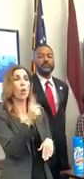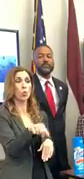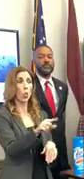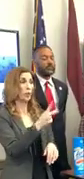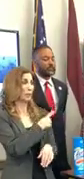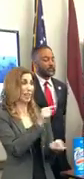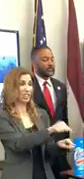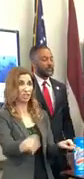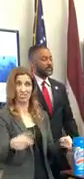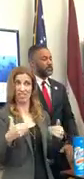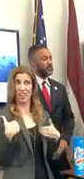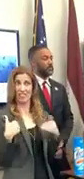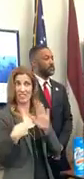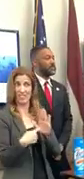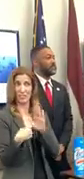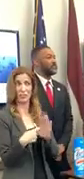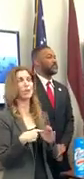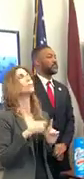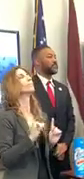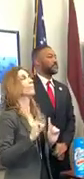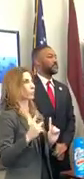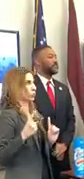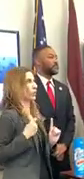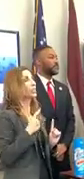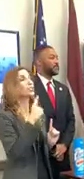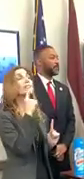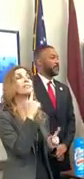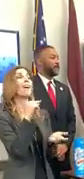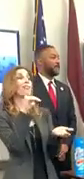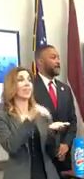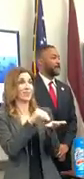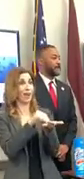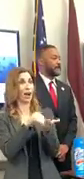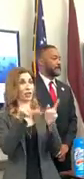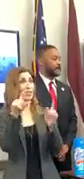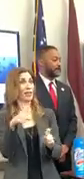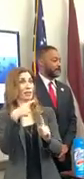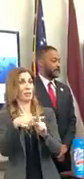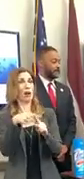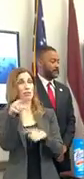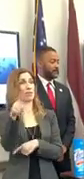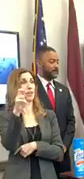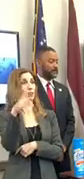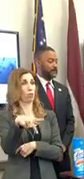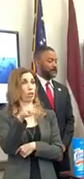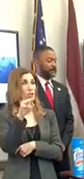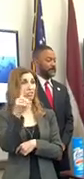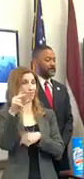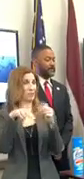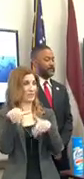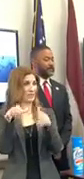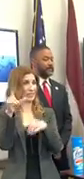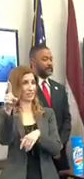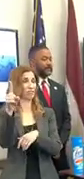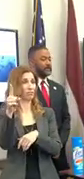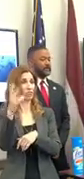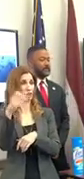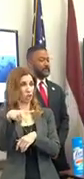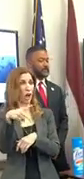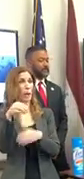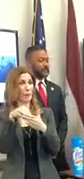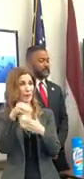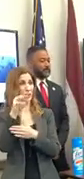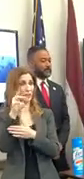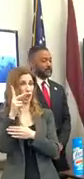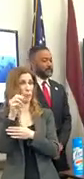showing symptoms? The question is, are any of the patients of the doctor from the CHOP facility, outpatient facility in